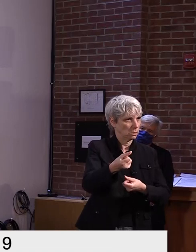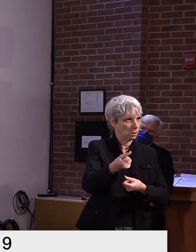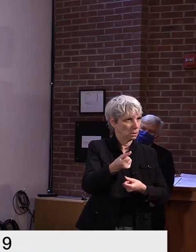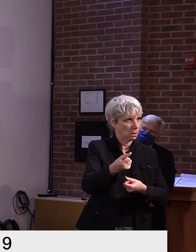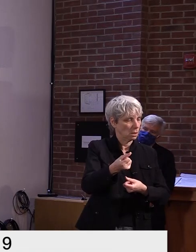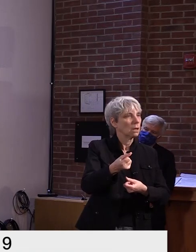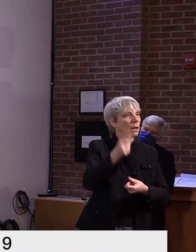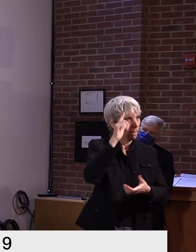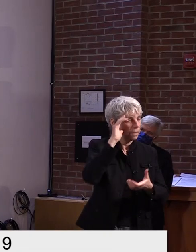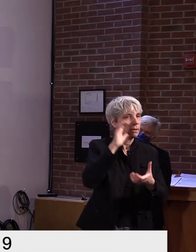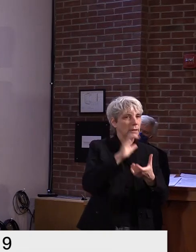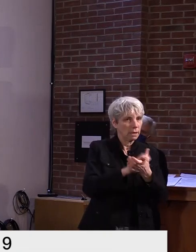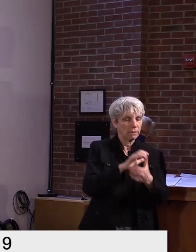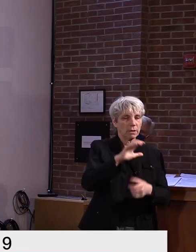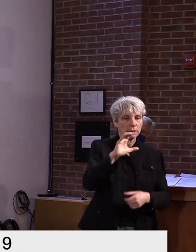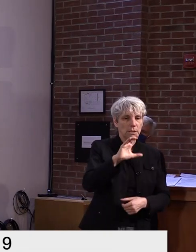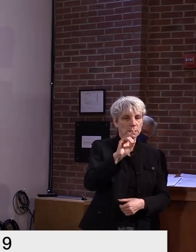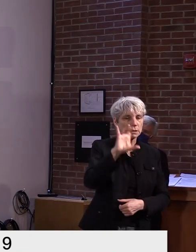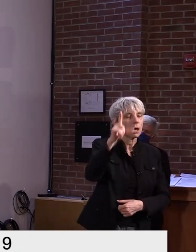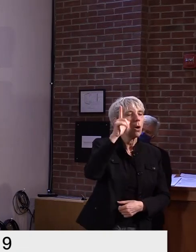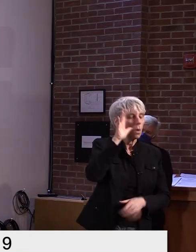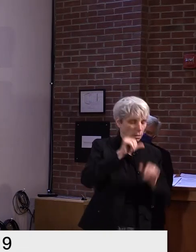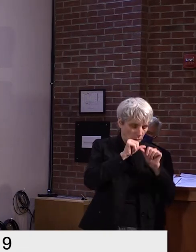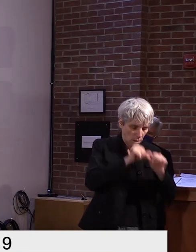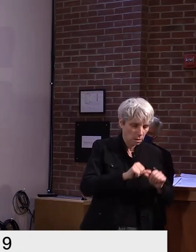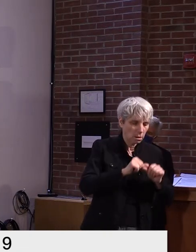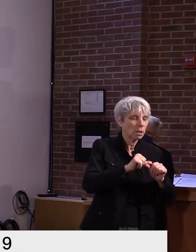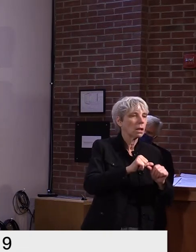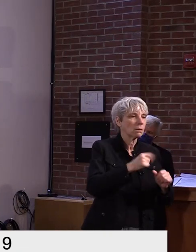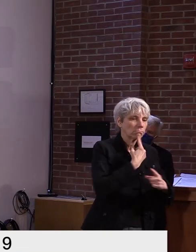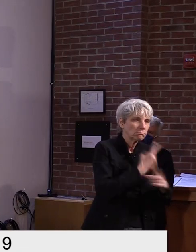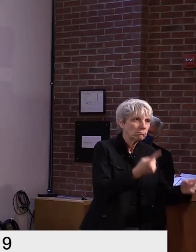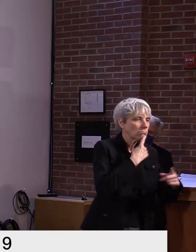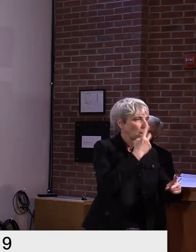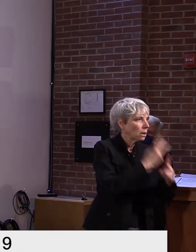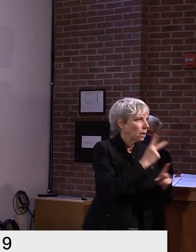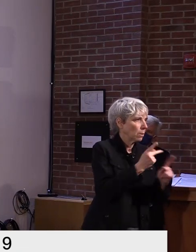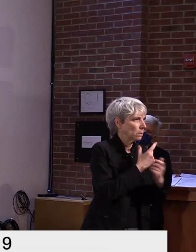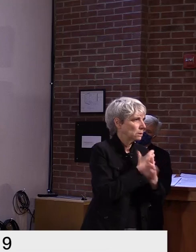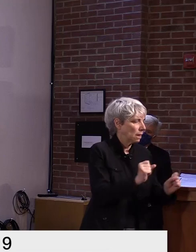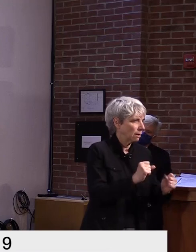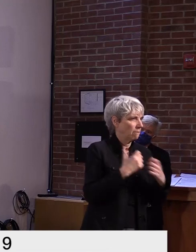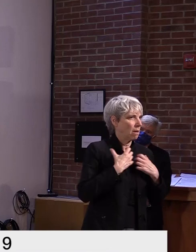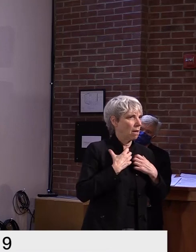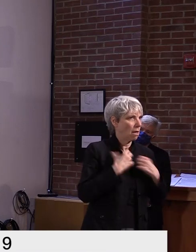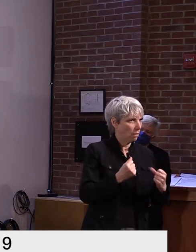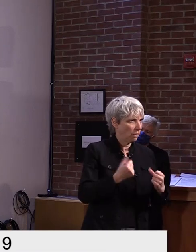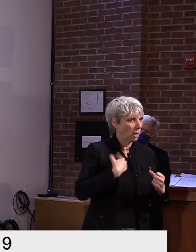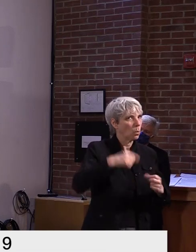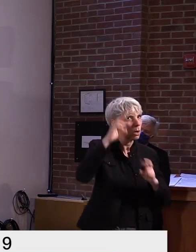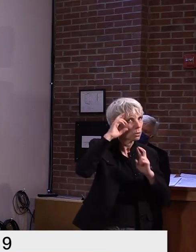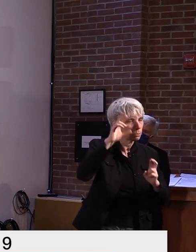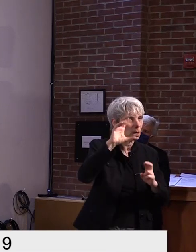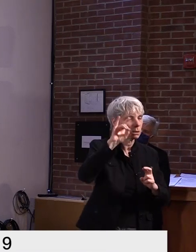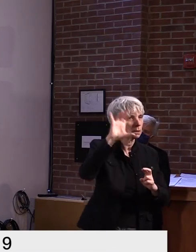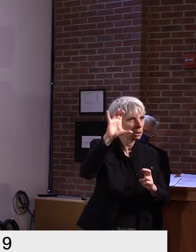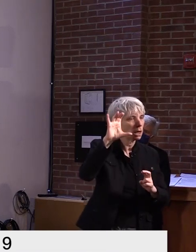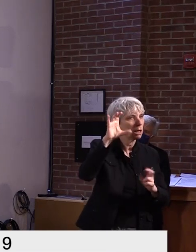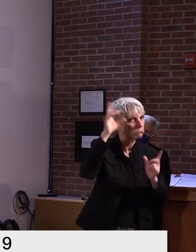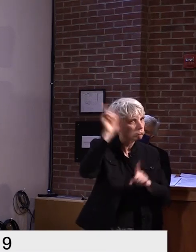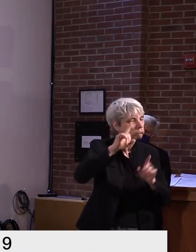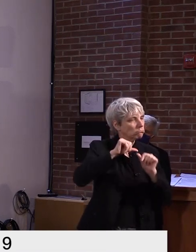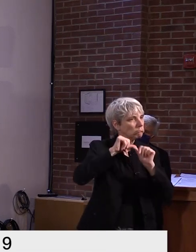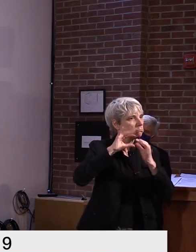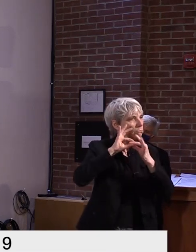health practices will drive the work of keeping people safe and healthy. And it certainly does here in Vermont.